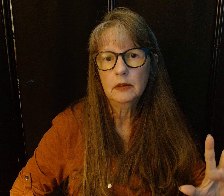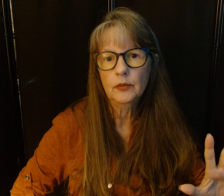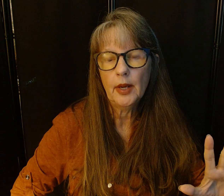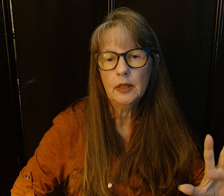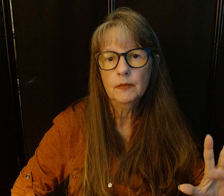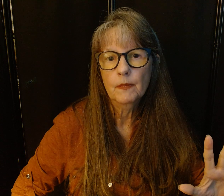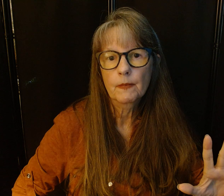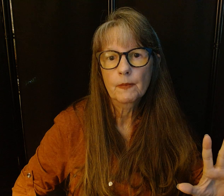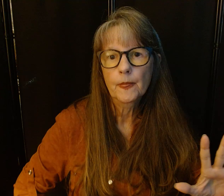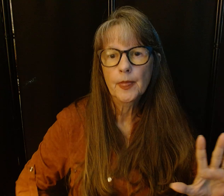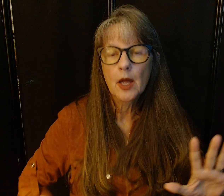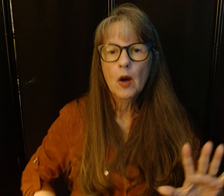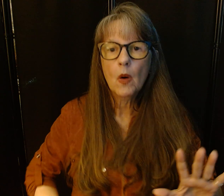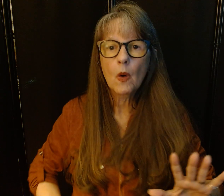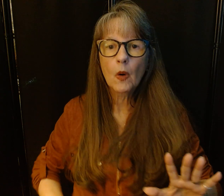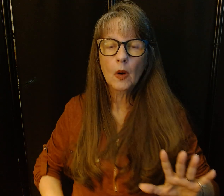right? Or